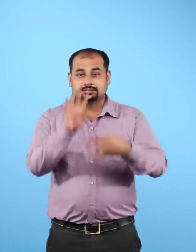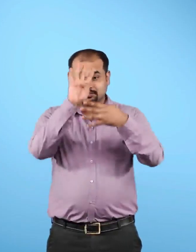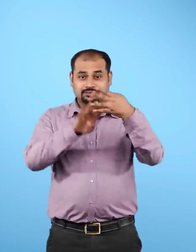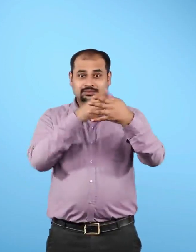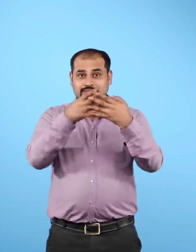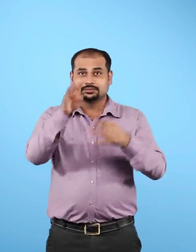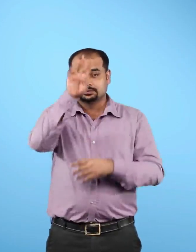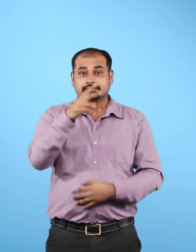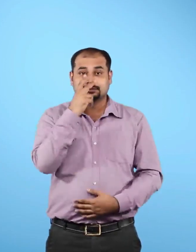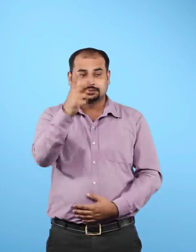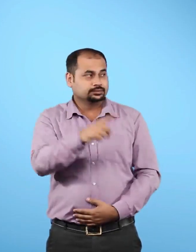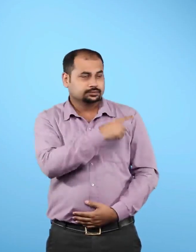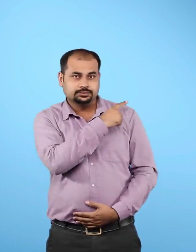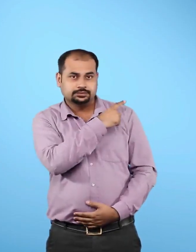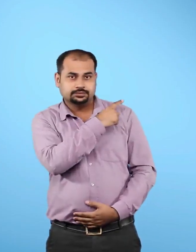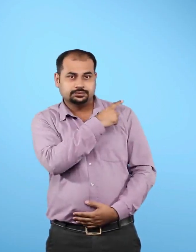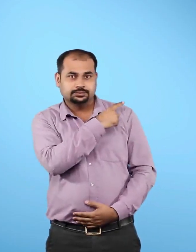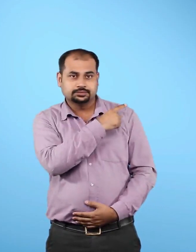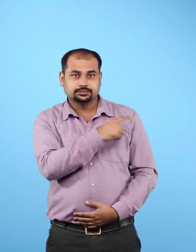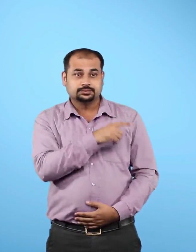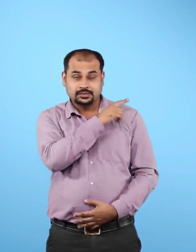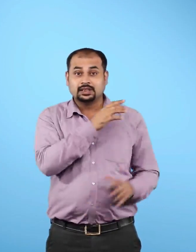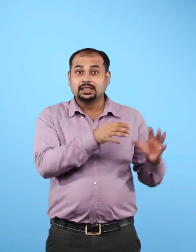Look at the table and answer the questions.